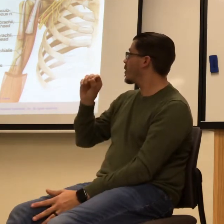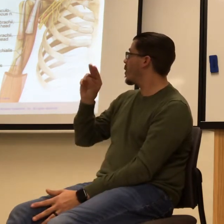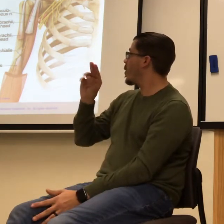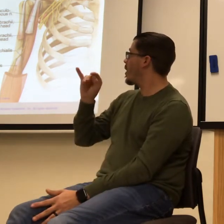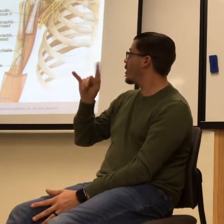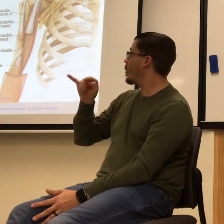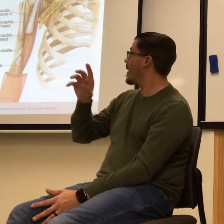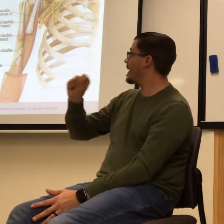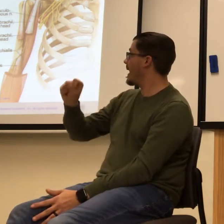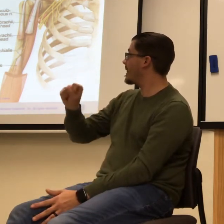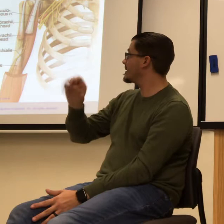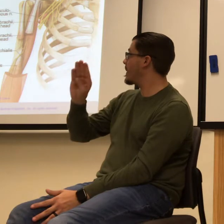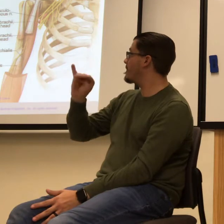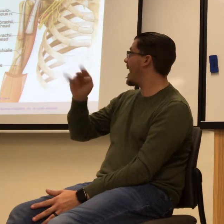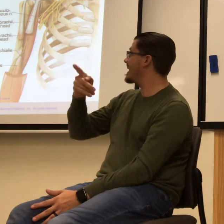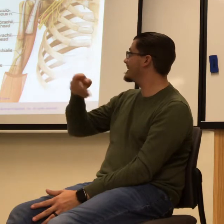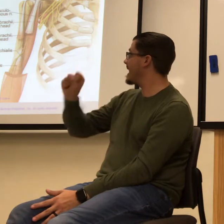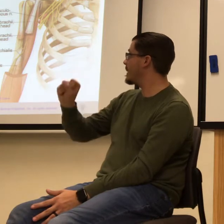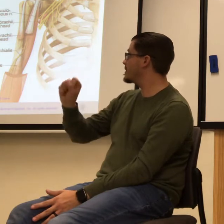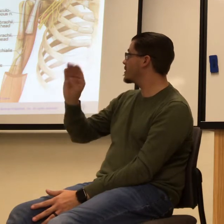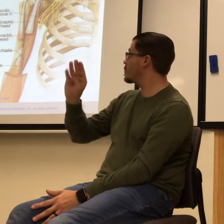of your arm muscles there.